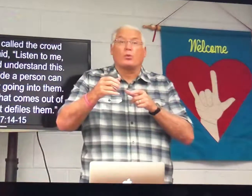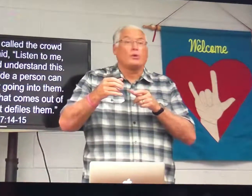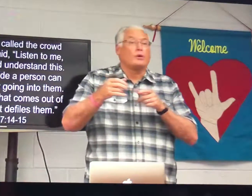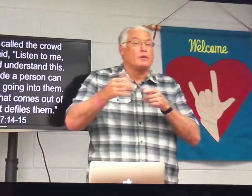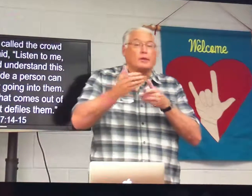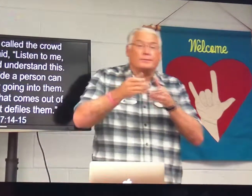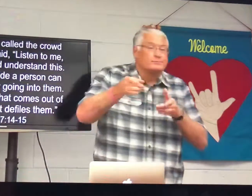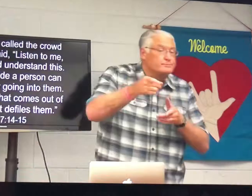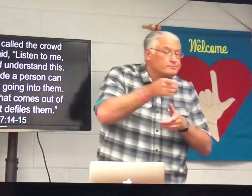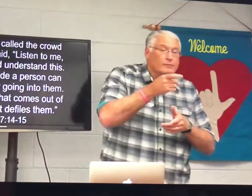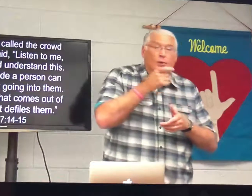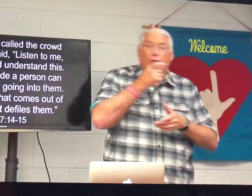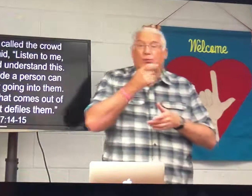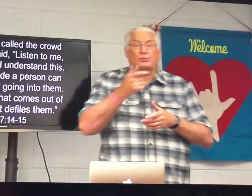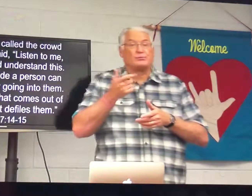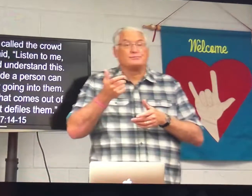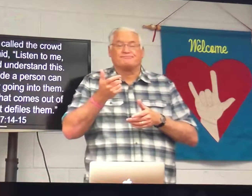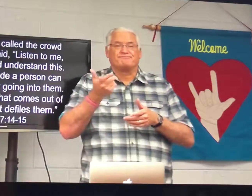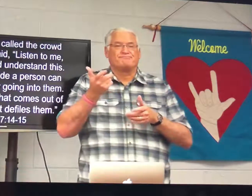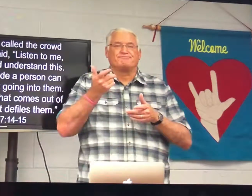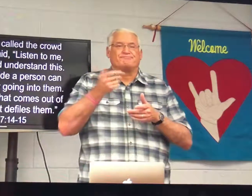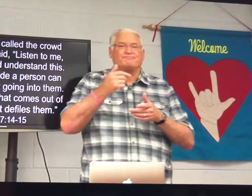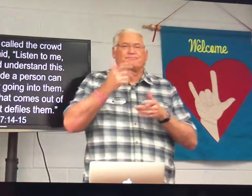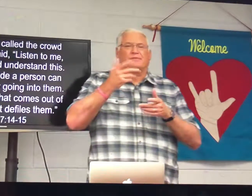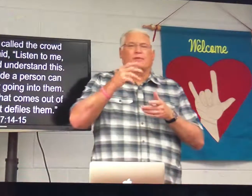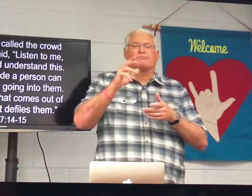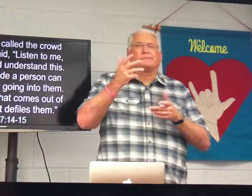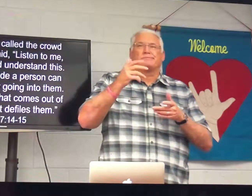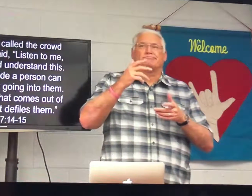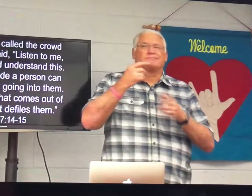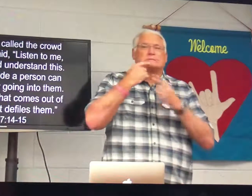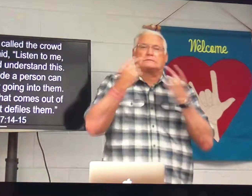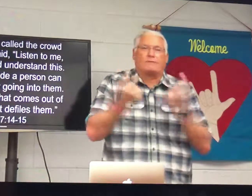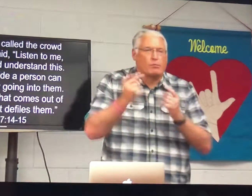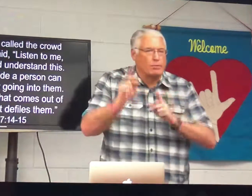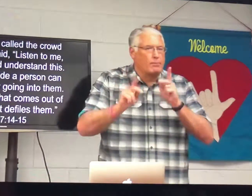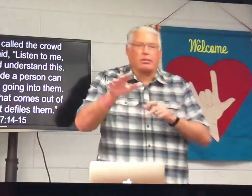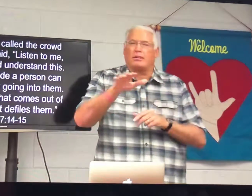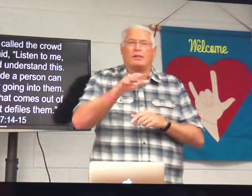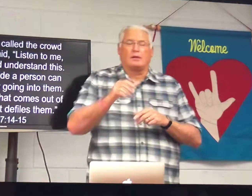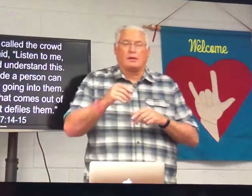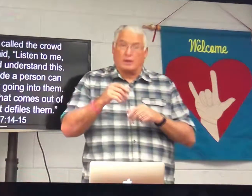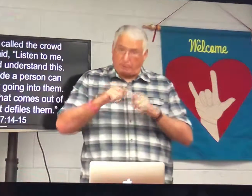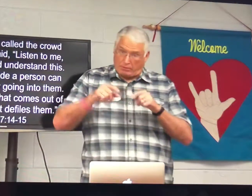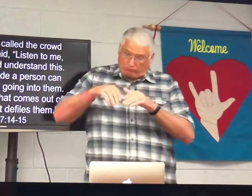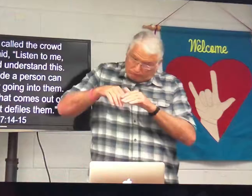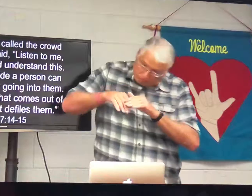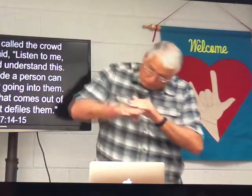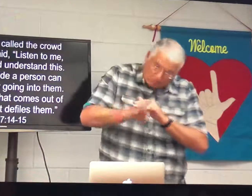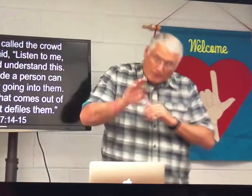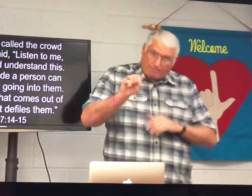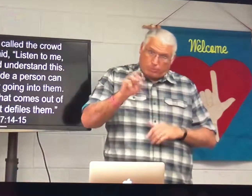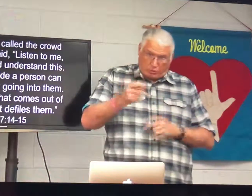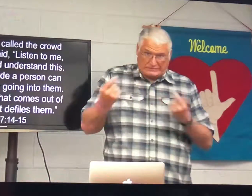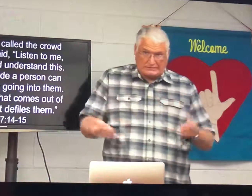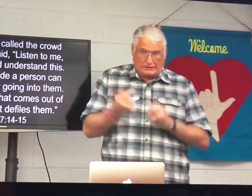$15.99. Choose barbecue, garlic butter, or sweet and tangy shrimp. Now that's a perfect meal. Outback Steakhouse. Aussie rules.